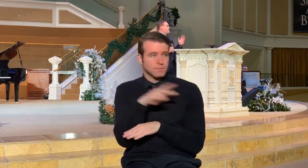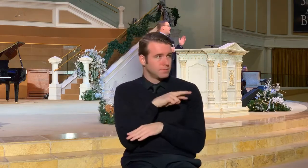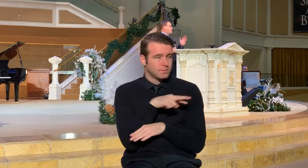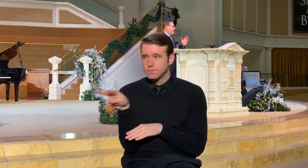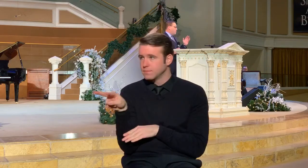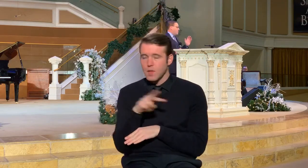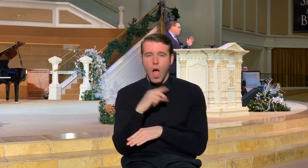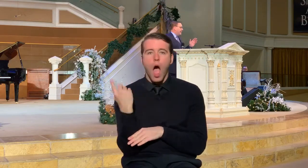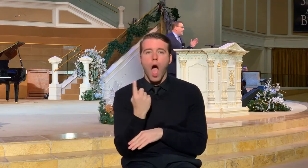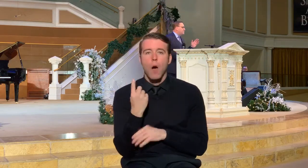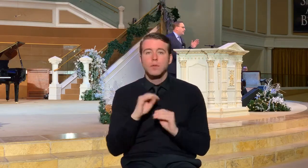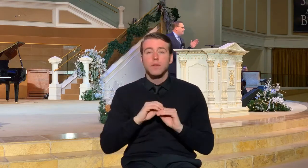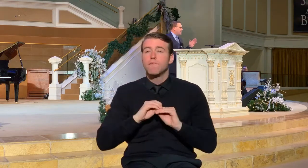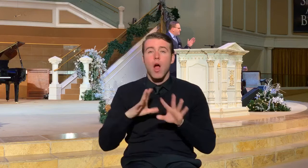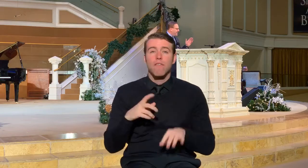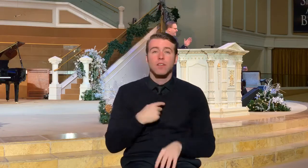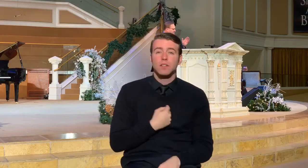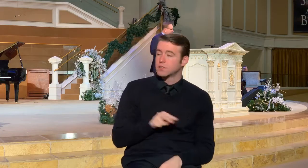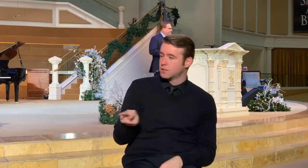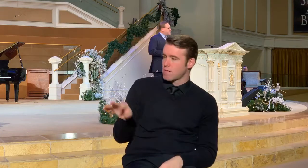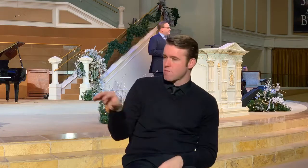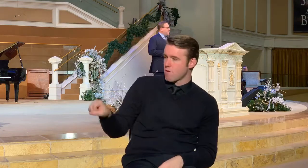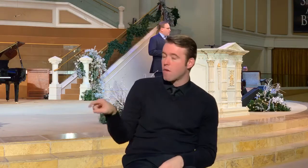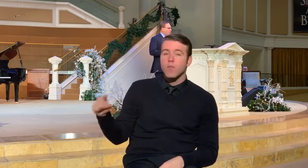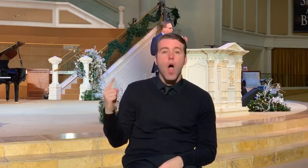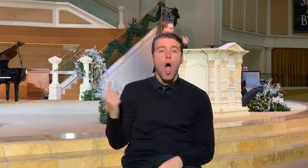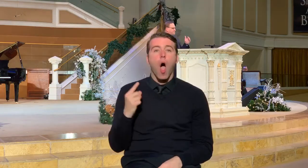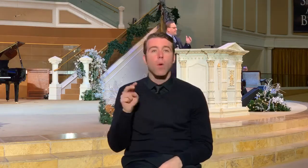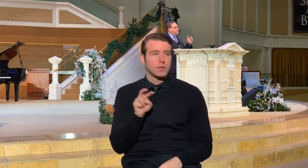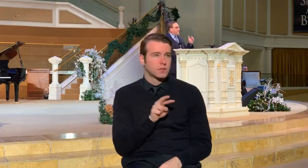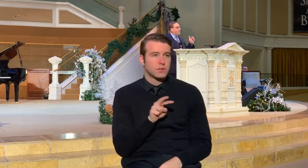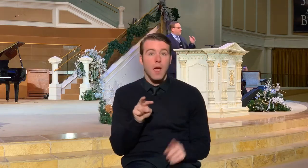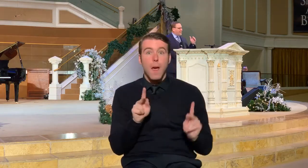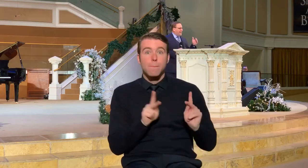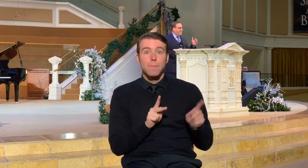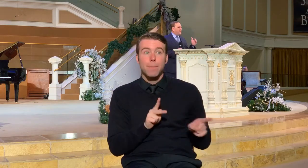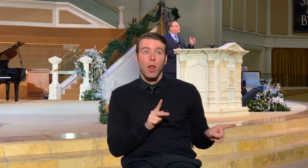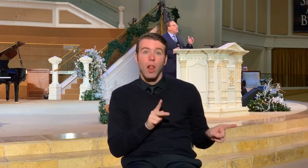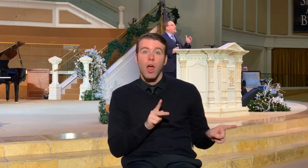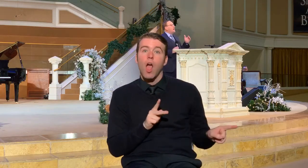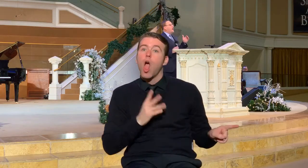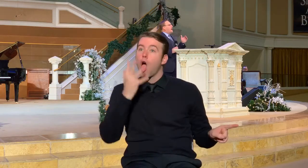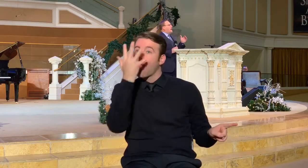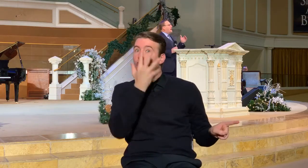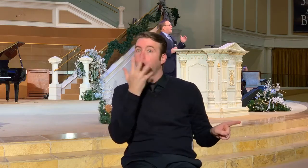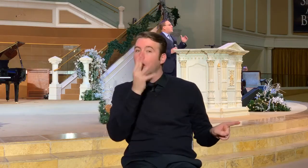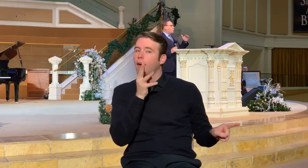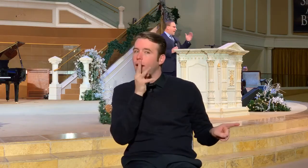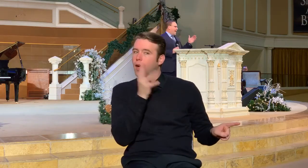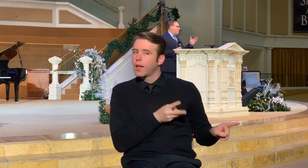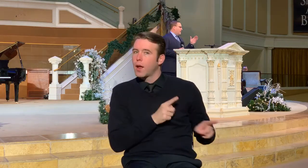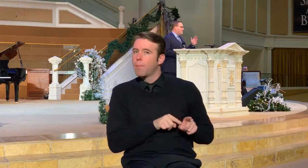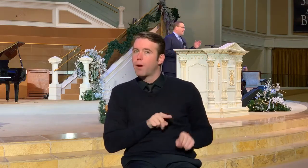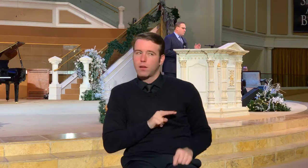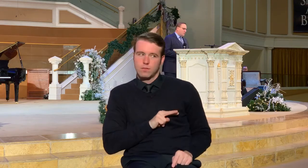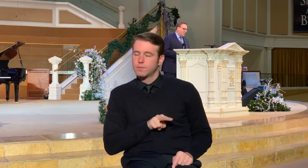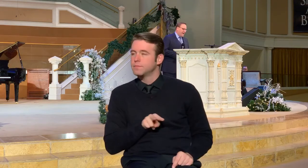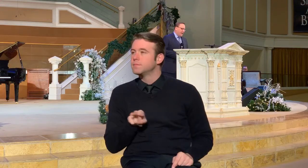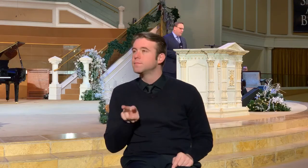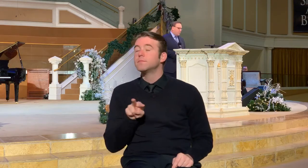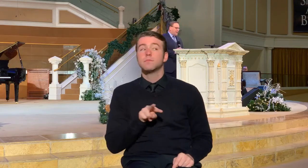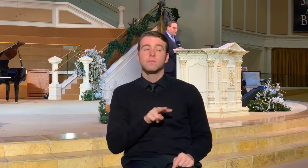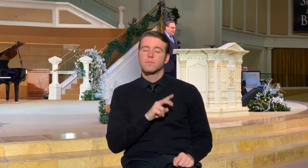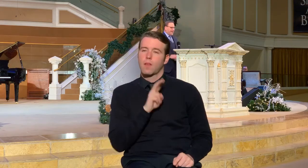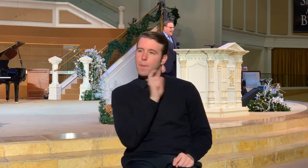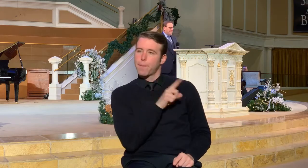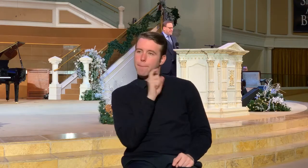very evident that we were there, but they seemed to ignore us, but they were never unwary that we were